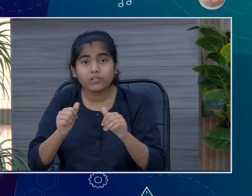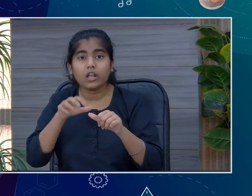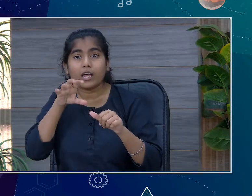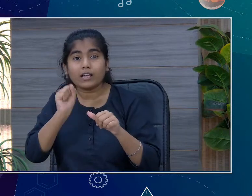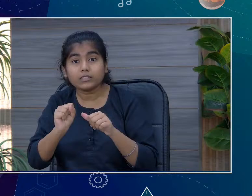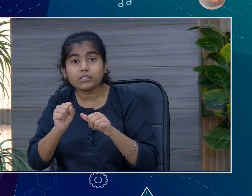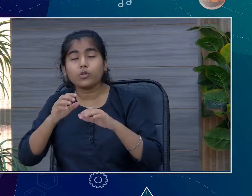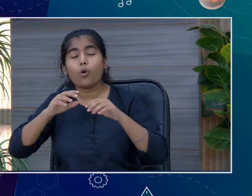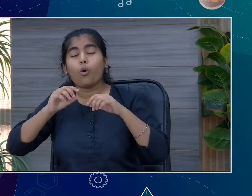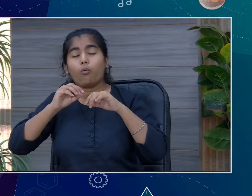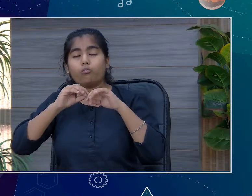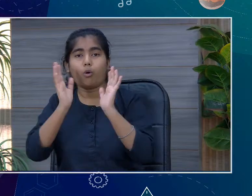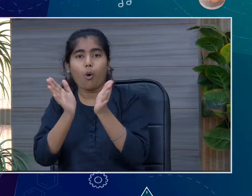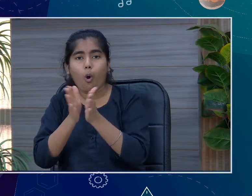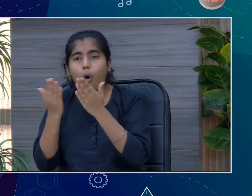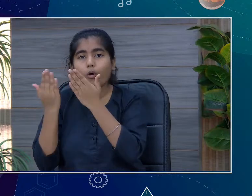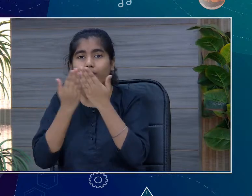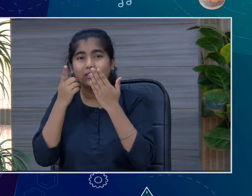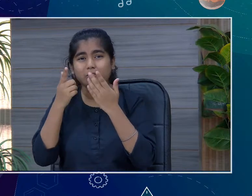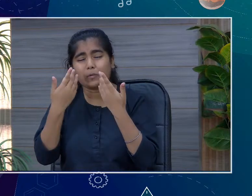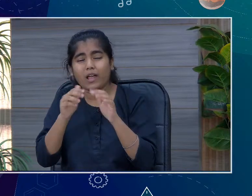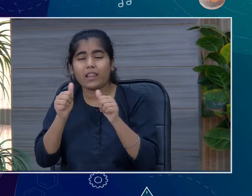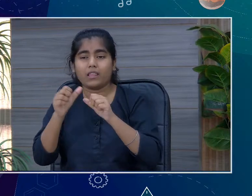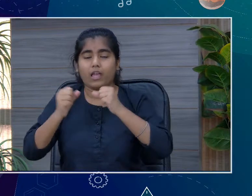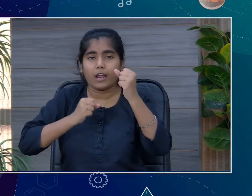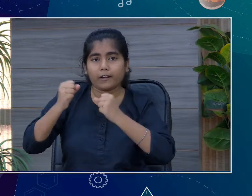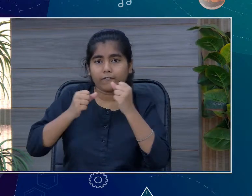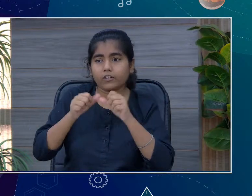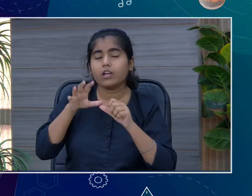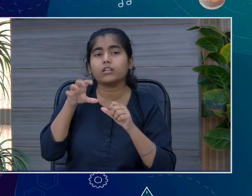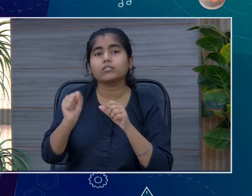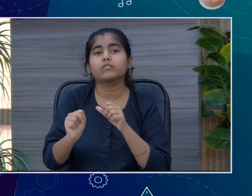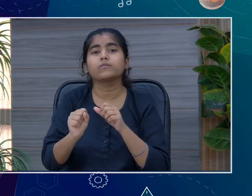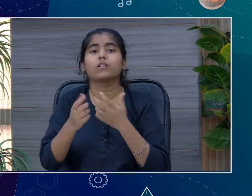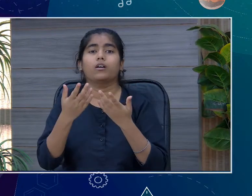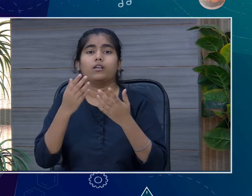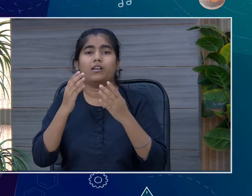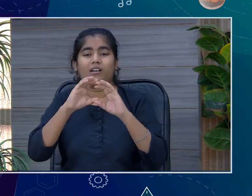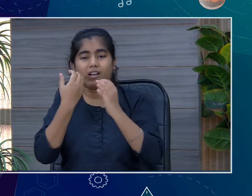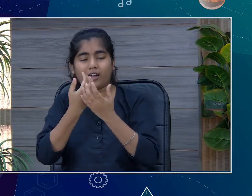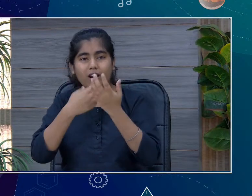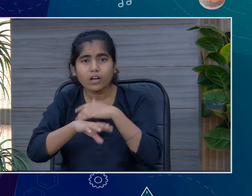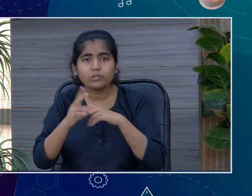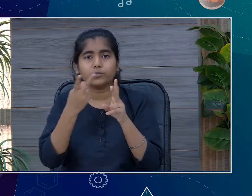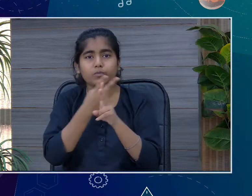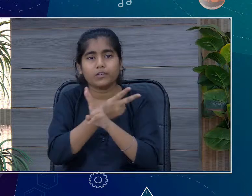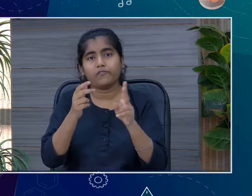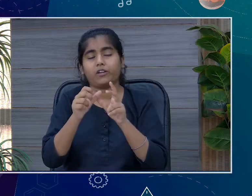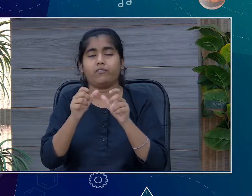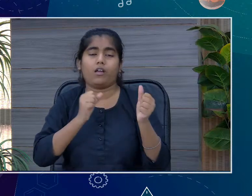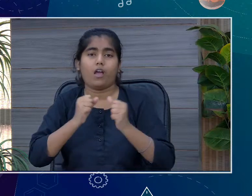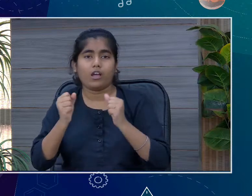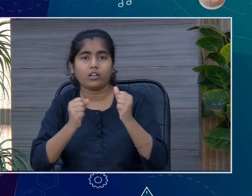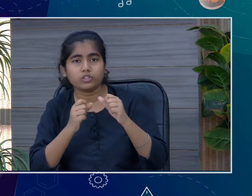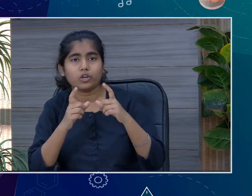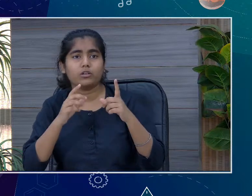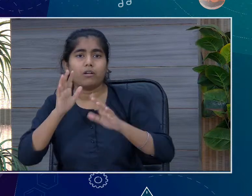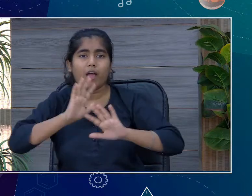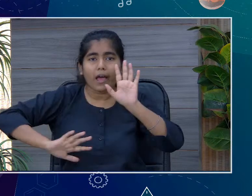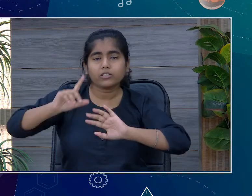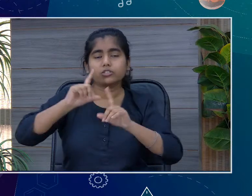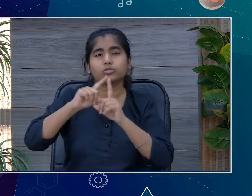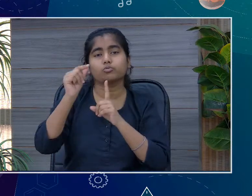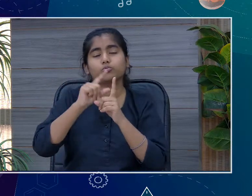school environment, the activities involved, access to classroom interaction. So this accessibility for a